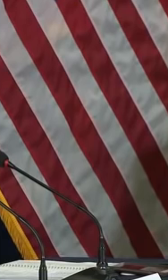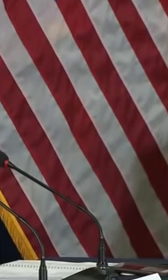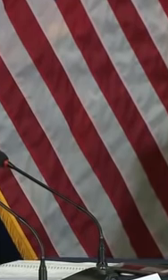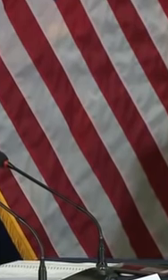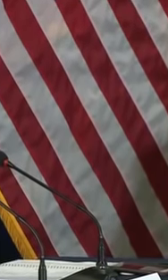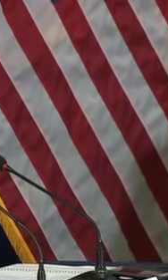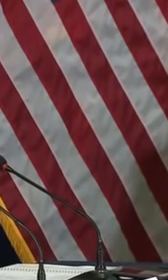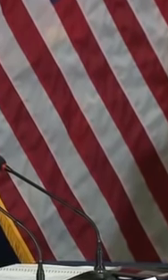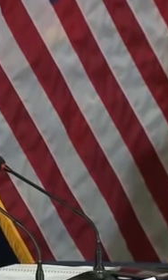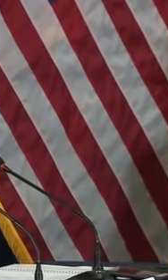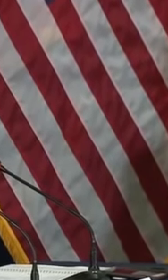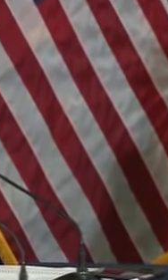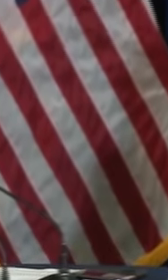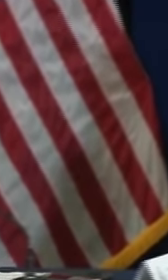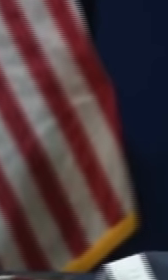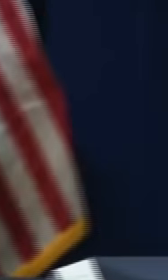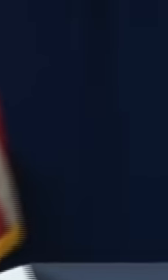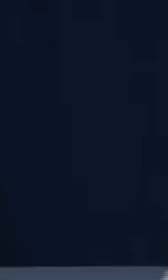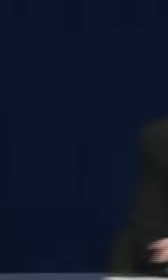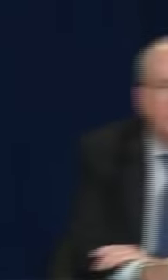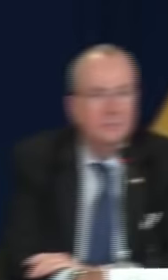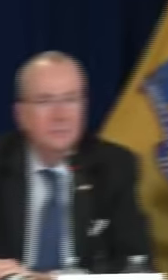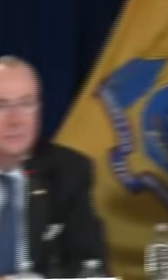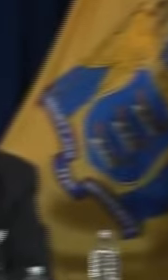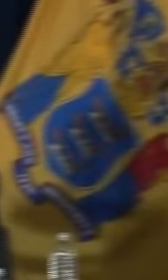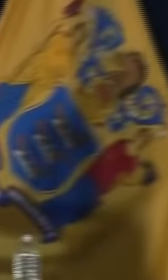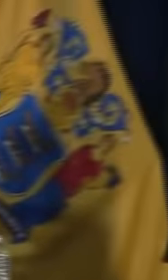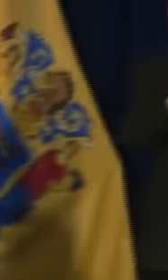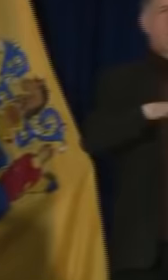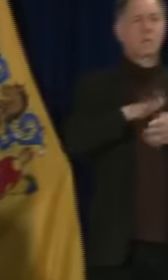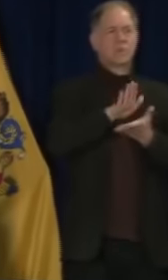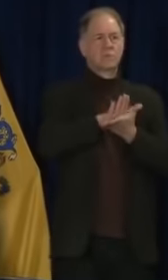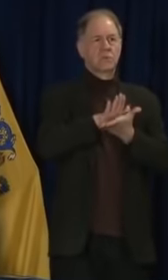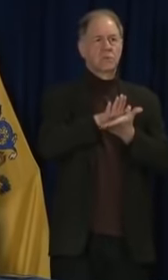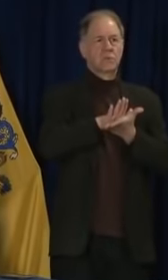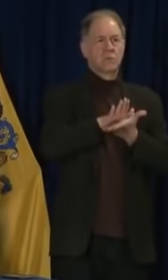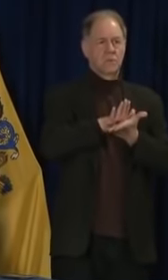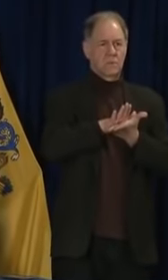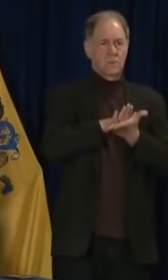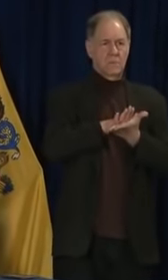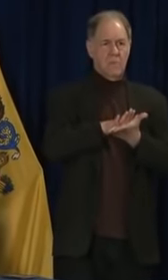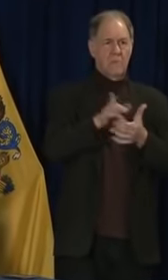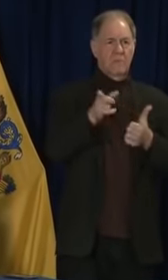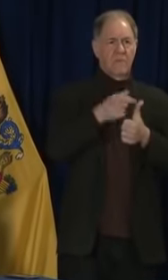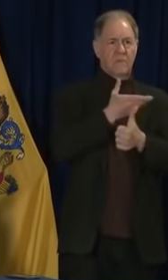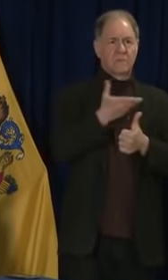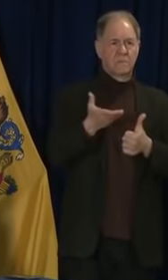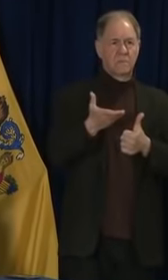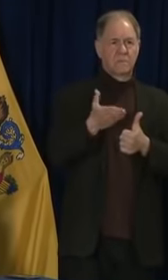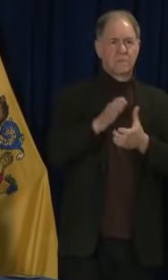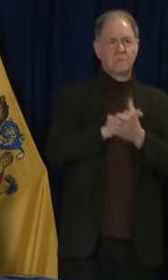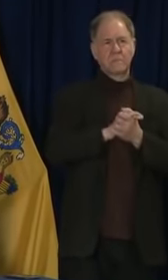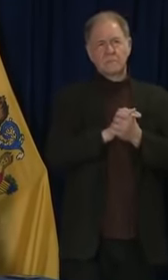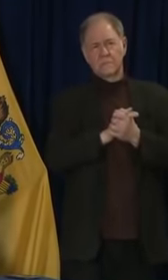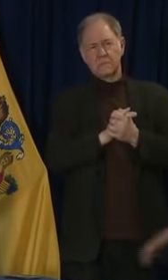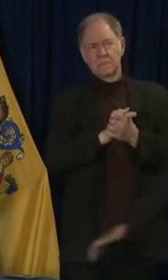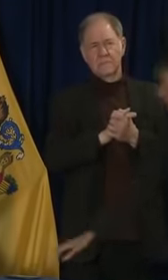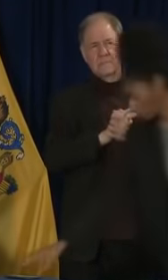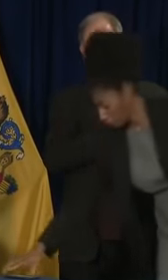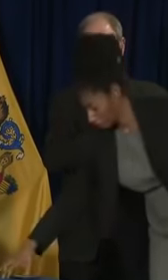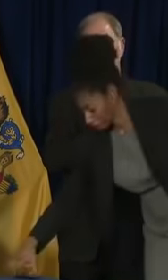back. Hi, Governor. A couple questions on schools. First of all, is there a reason